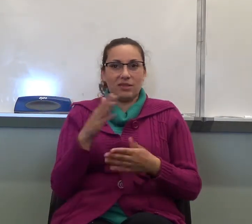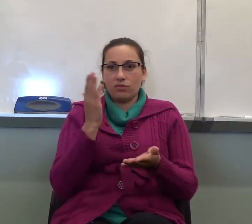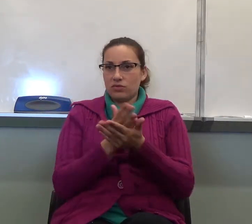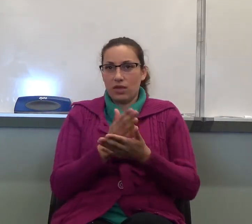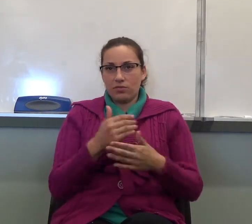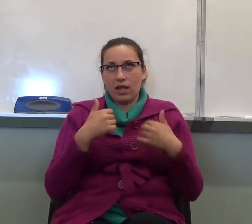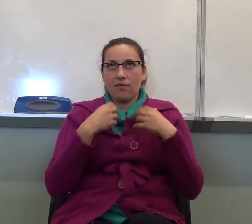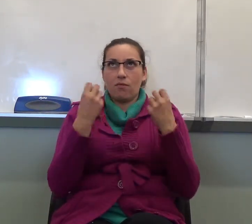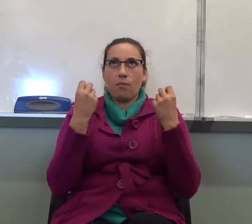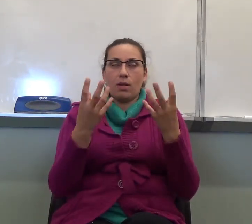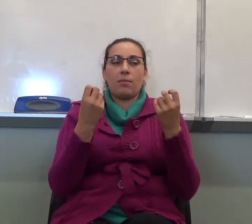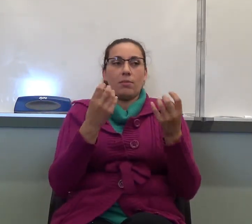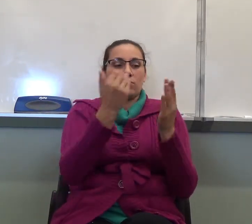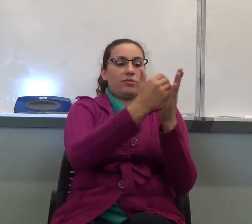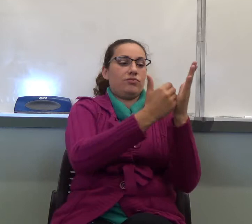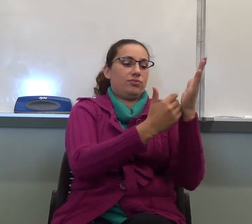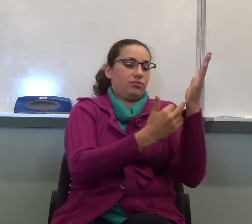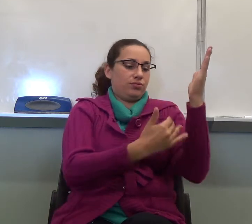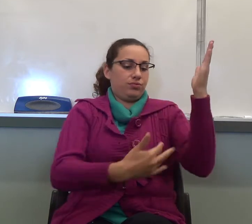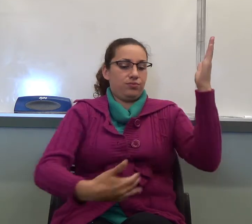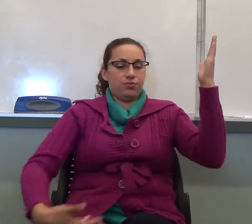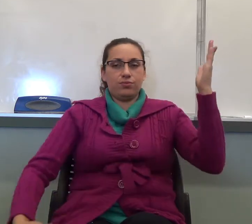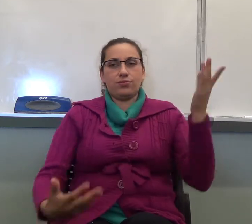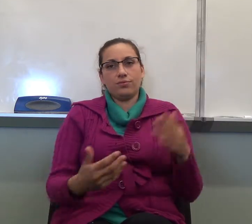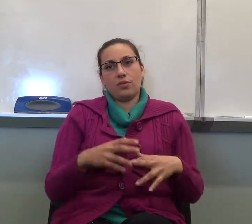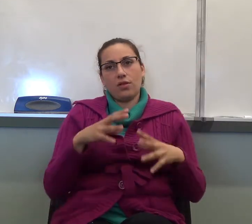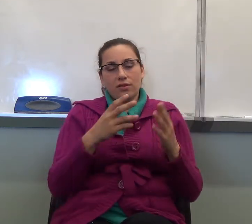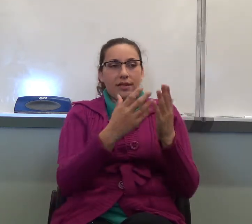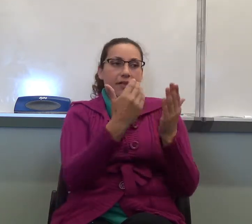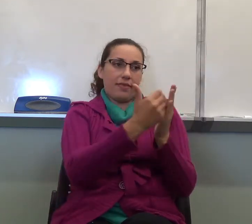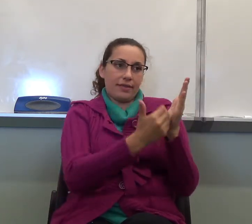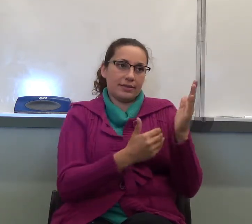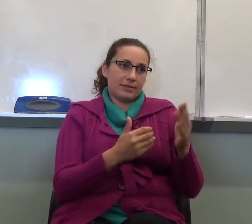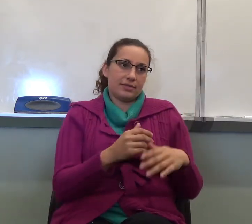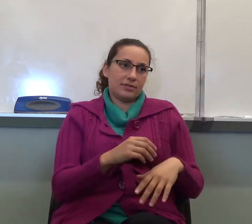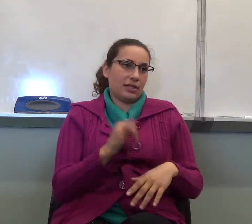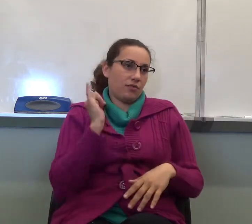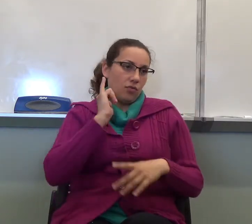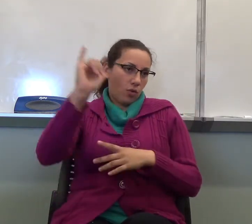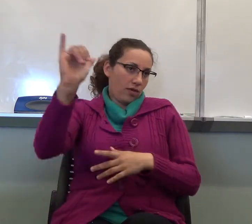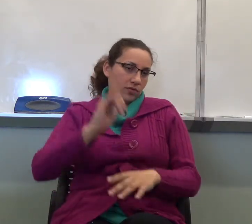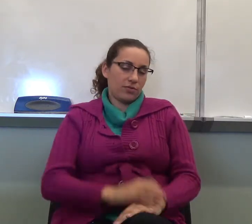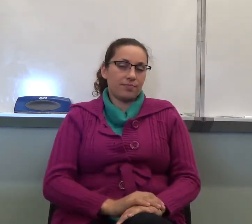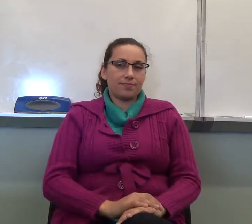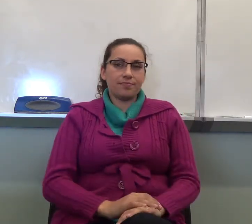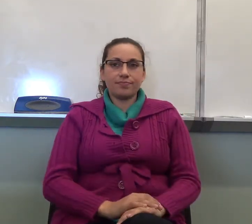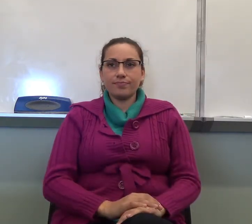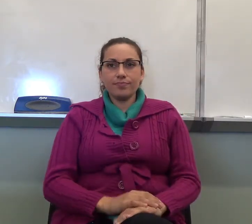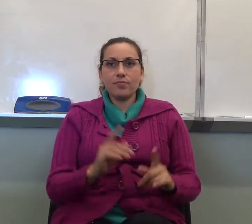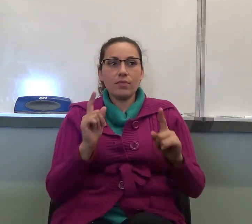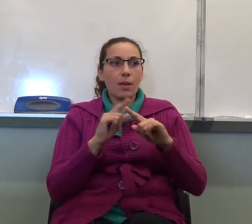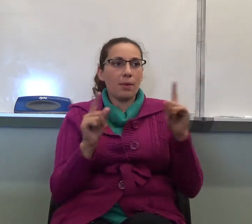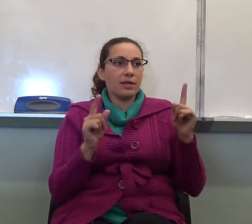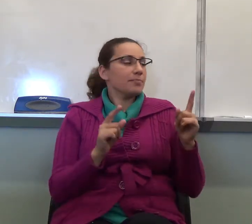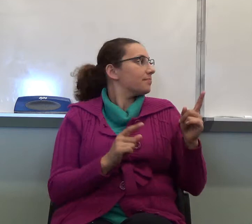So, if we wanted to picture those, could we? Well, we could do it, but sort of like, just eyeing it in. For example,